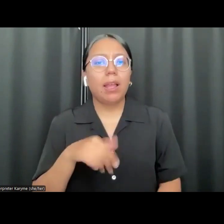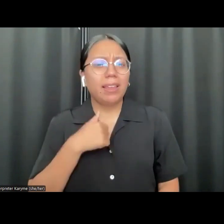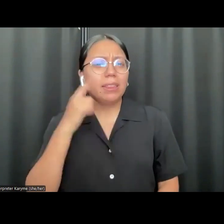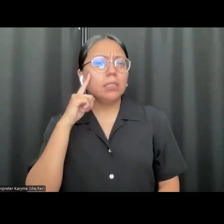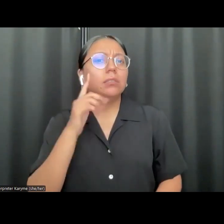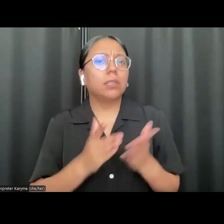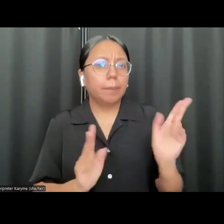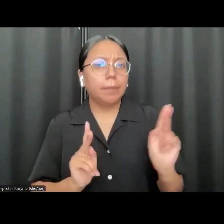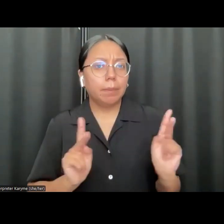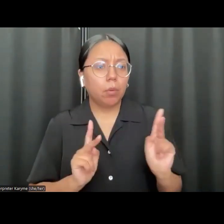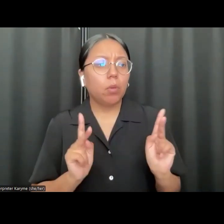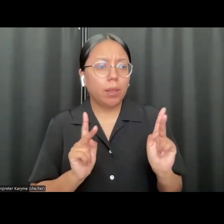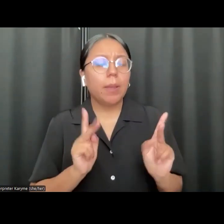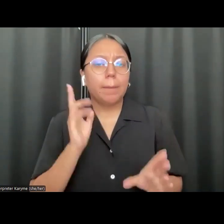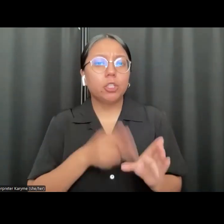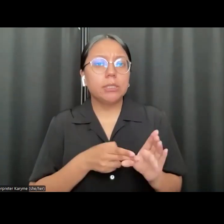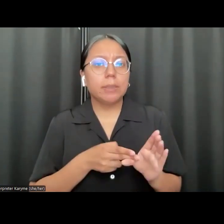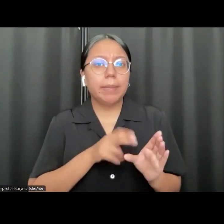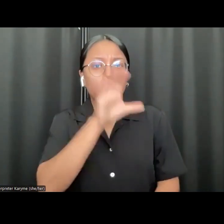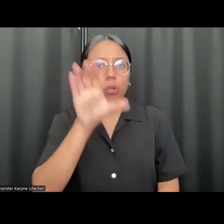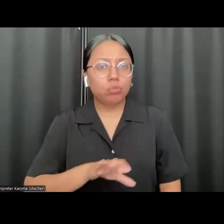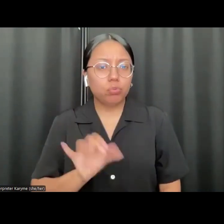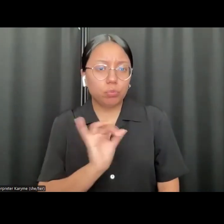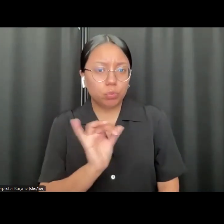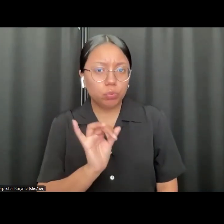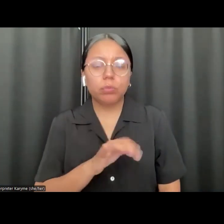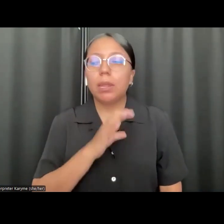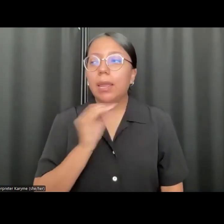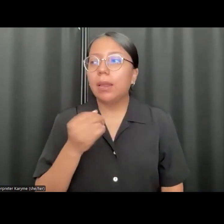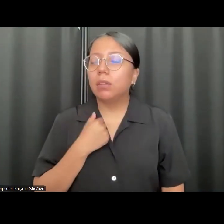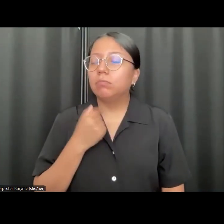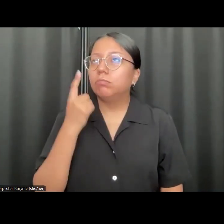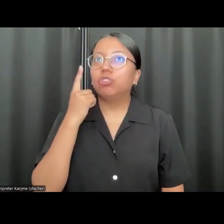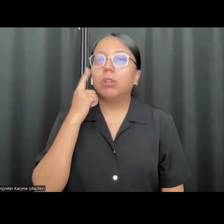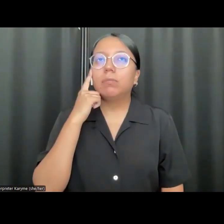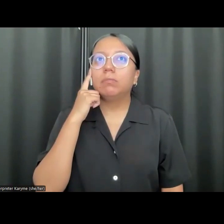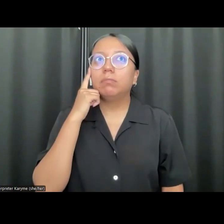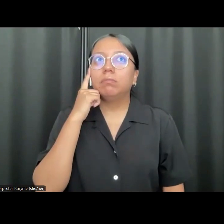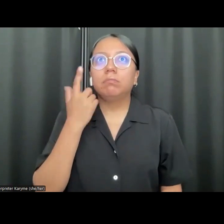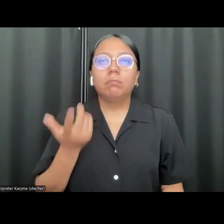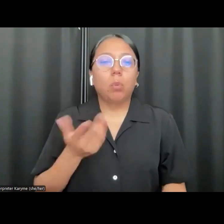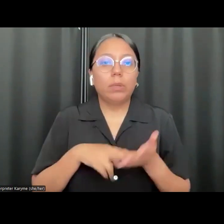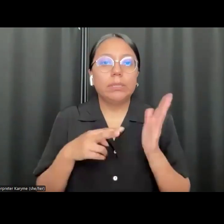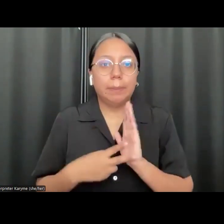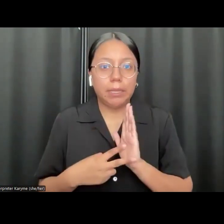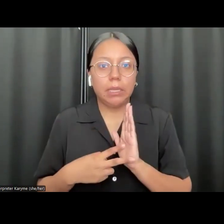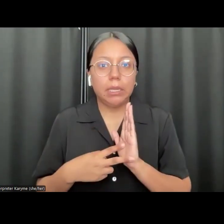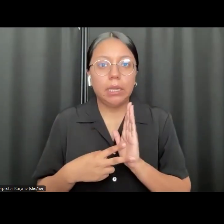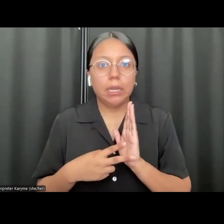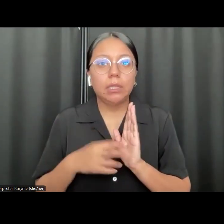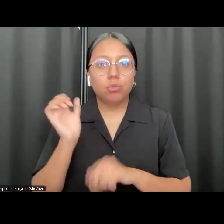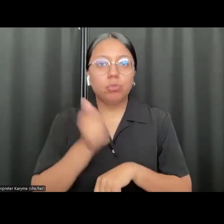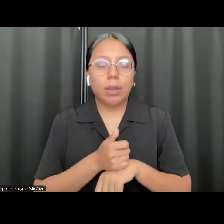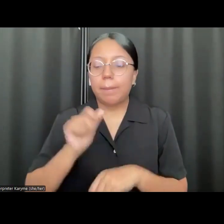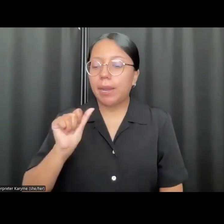virtually. Um, and I just thought about like, what would it mean to make an altar as an installation about